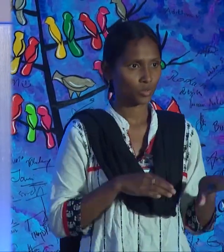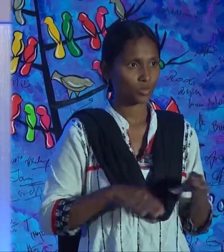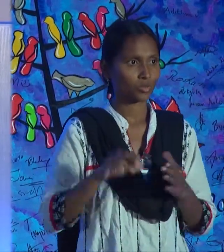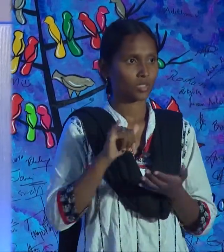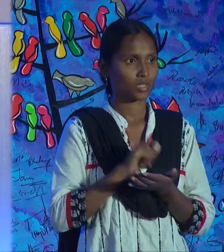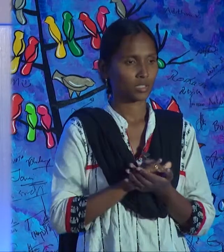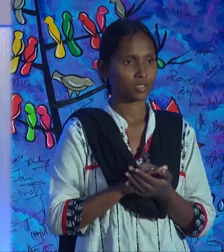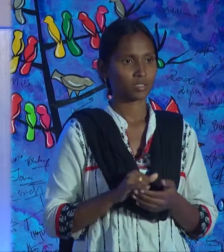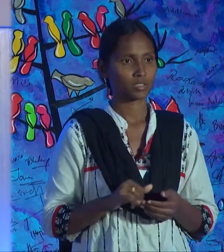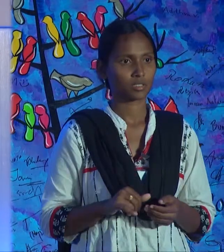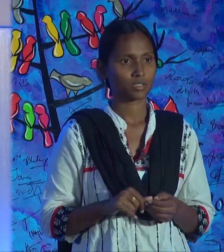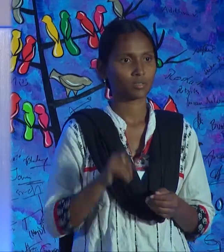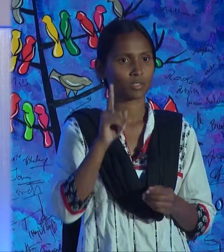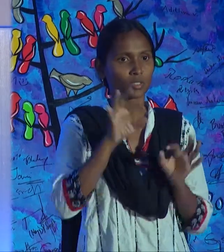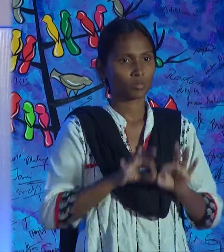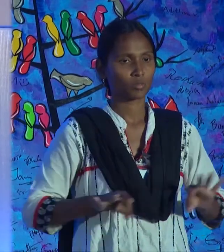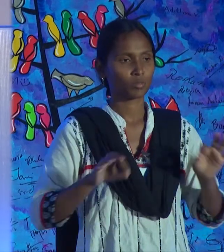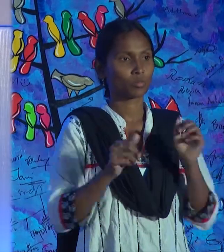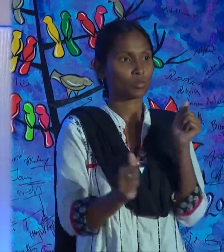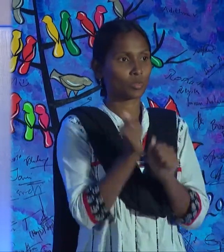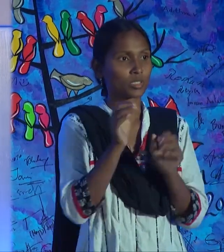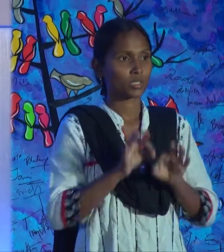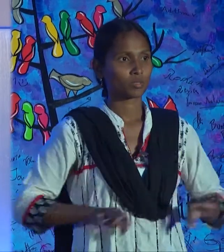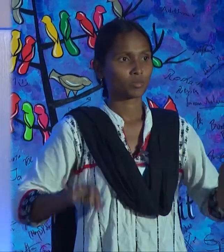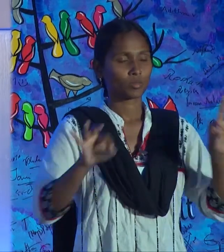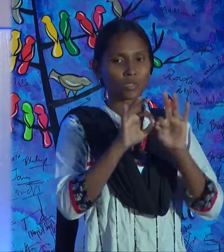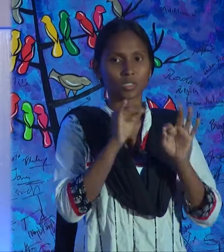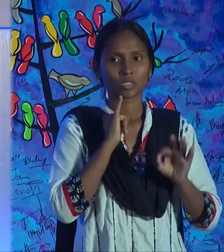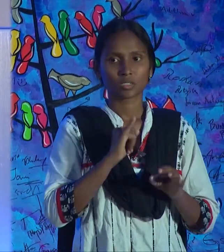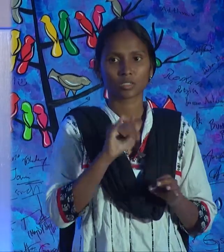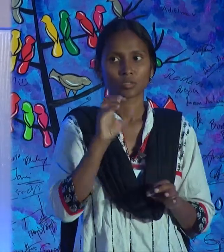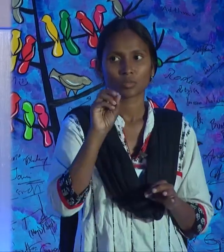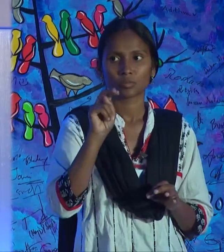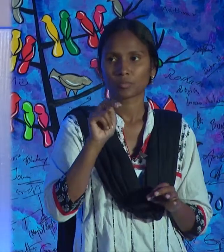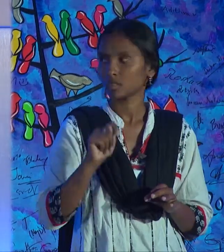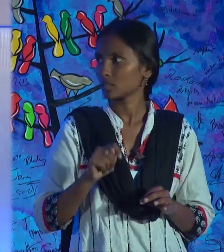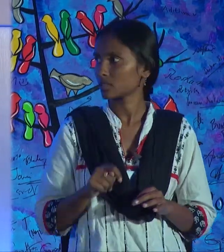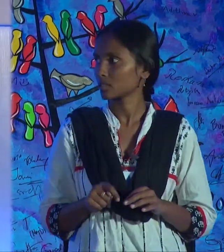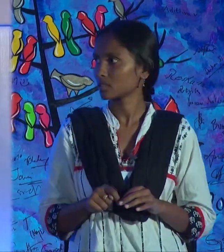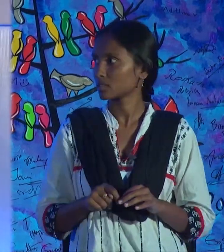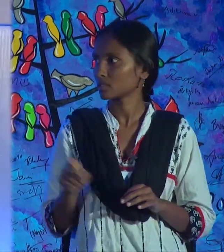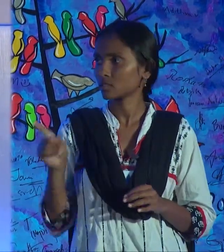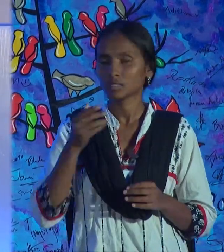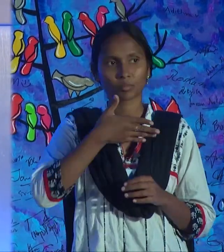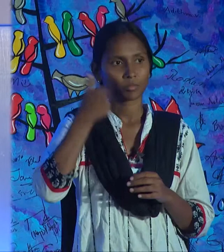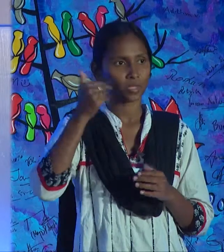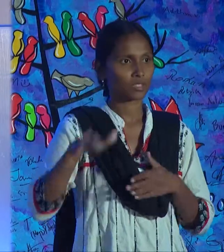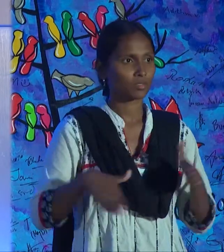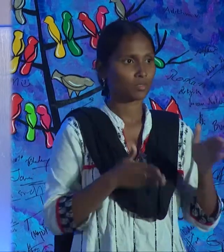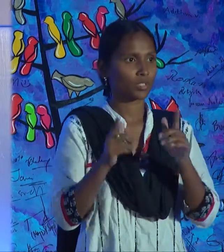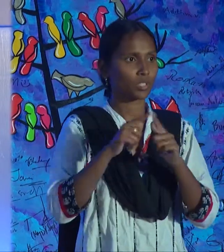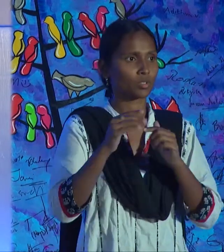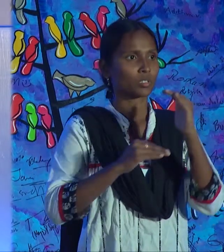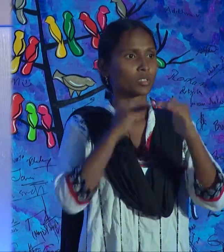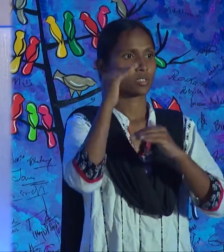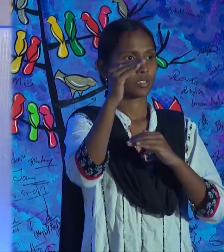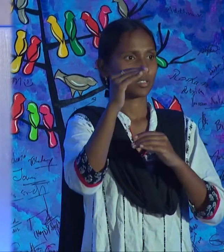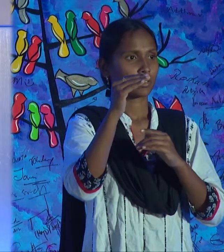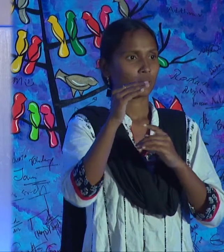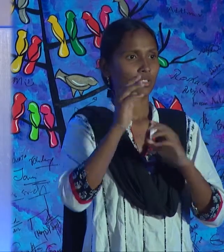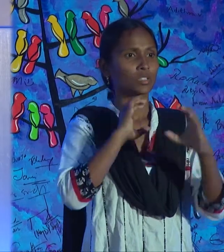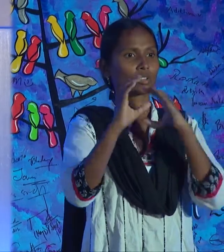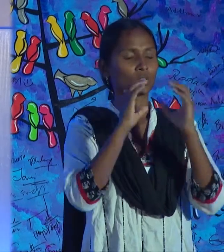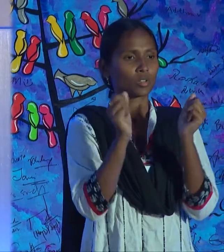few ingredients. And one of the most important things is the audience. I figured out the best way to go ahead and interact